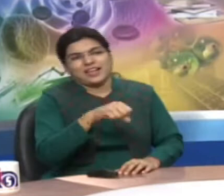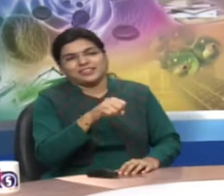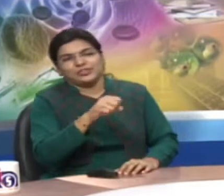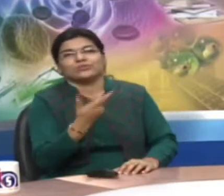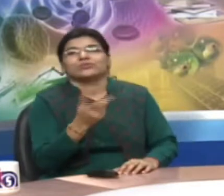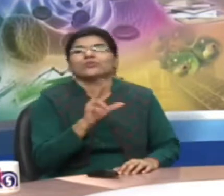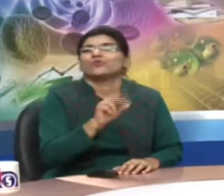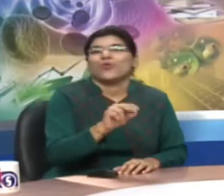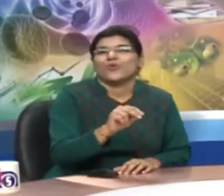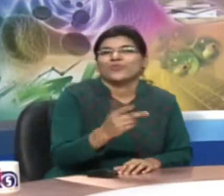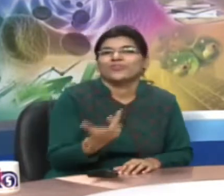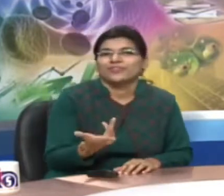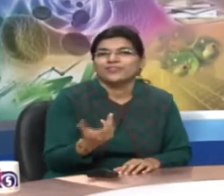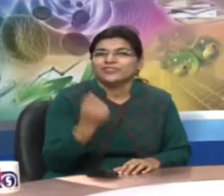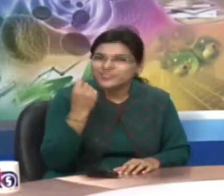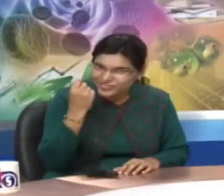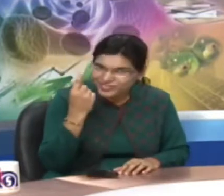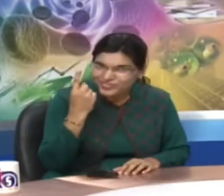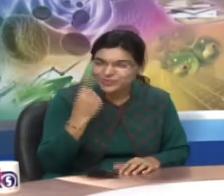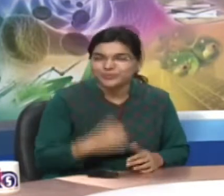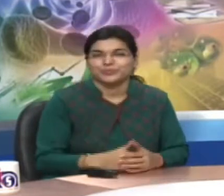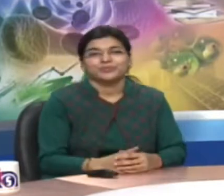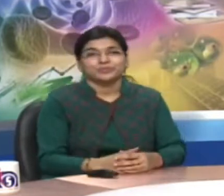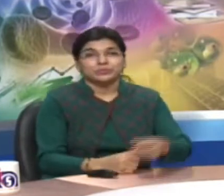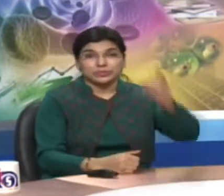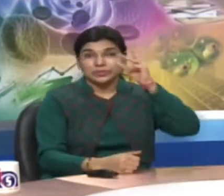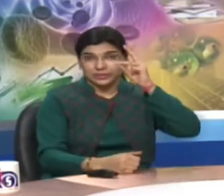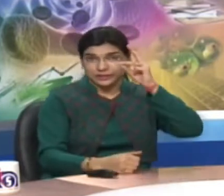So yes or no, the answer will always be in yes or no.